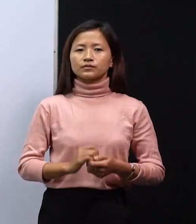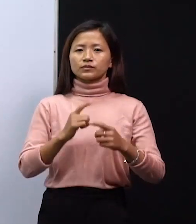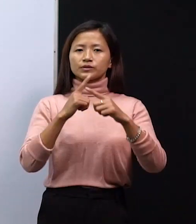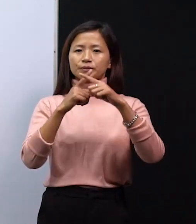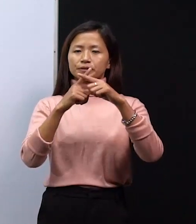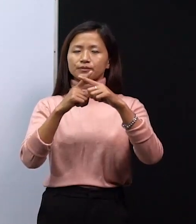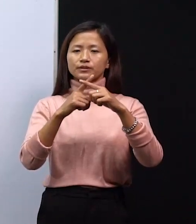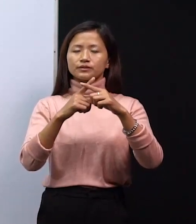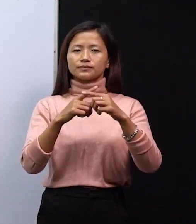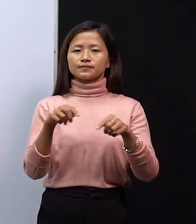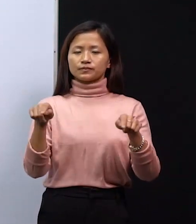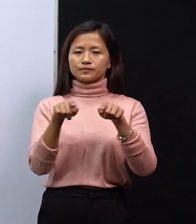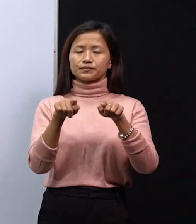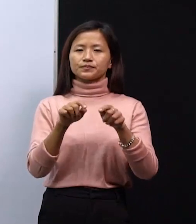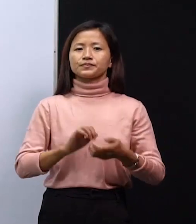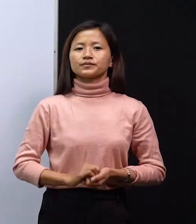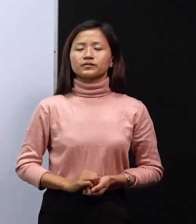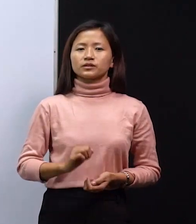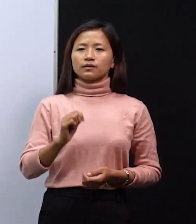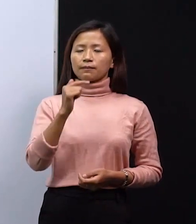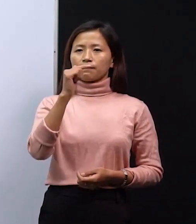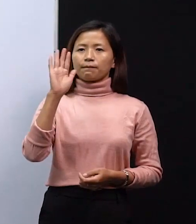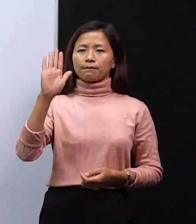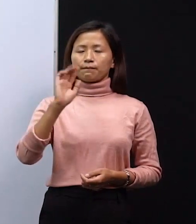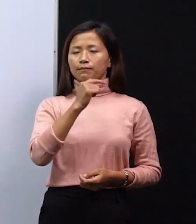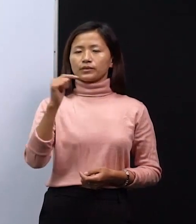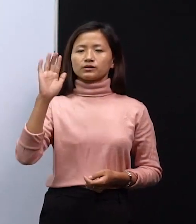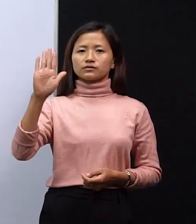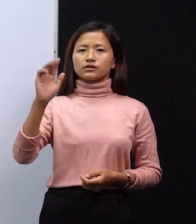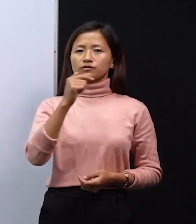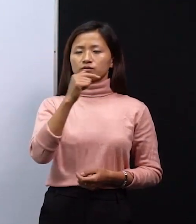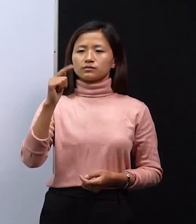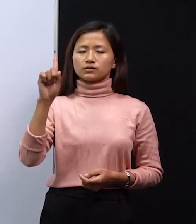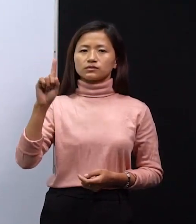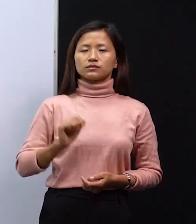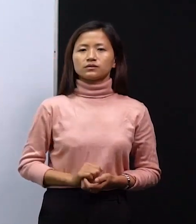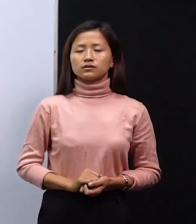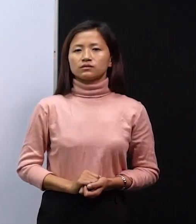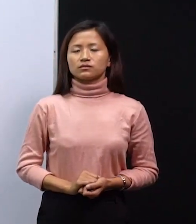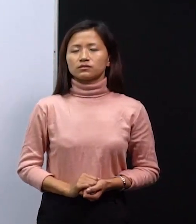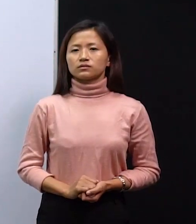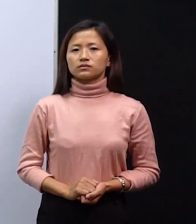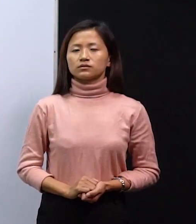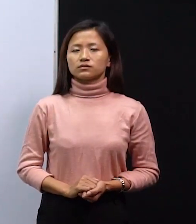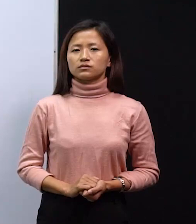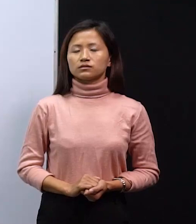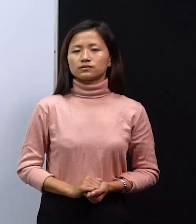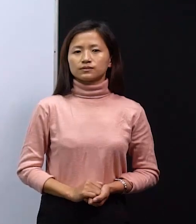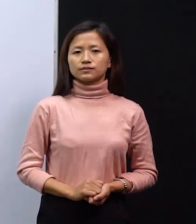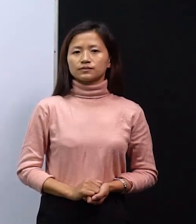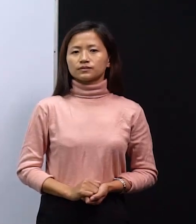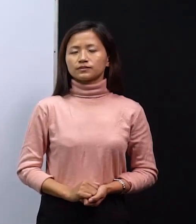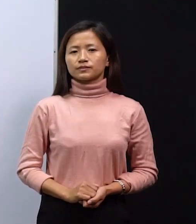these two, minus 5 into minus 1. All right, so this